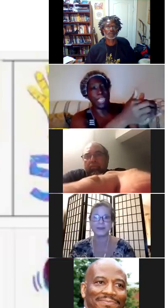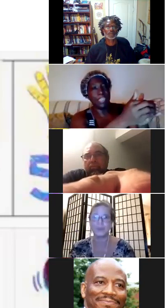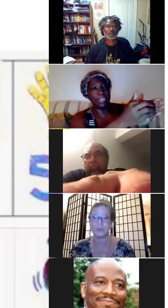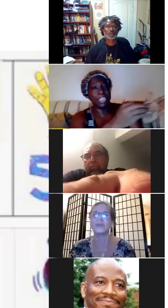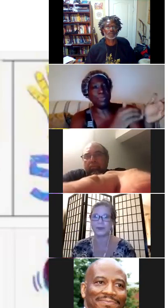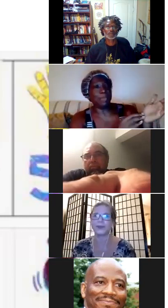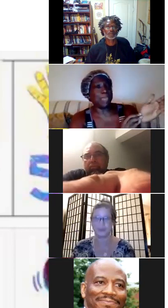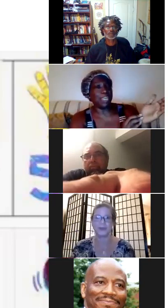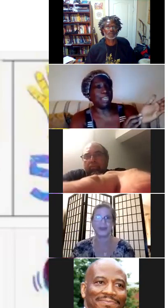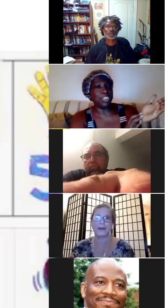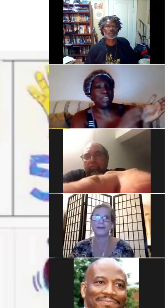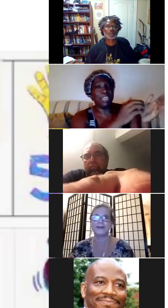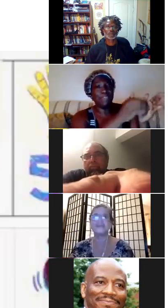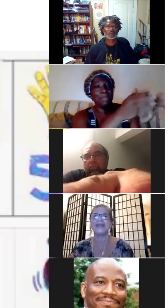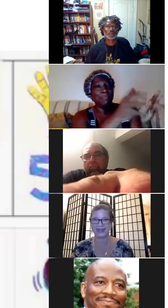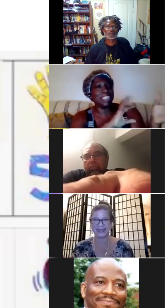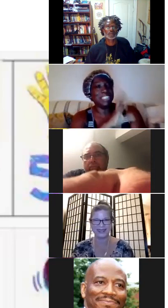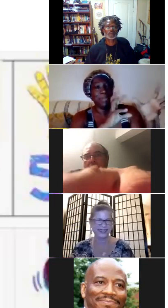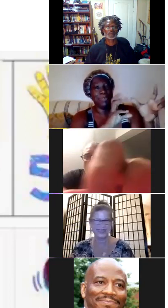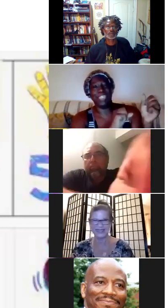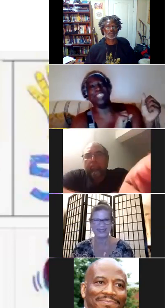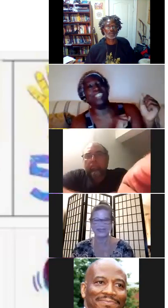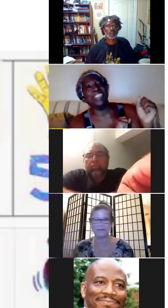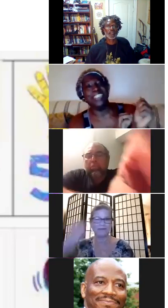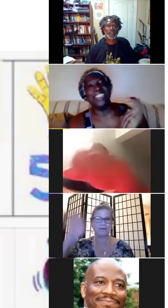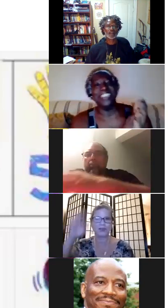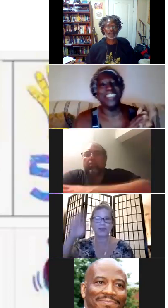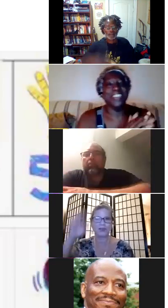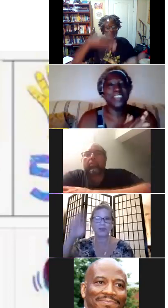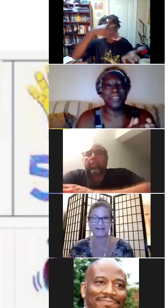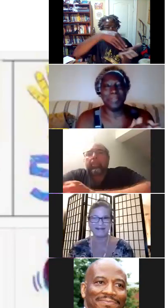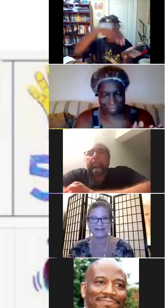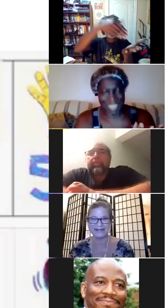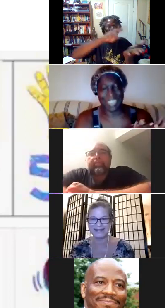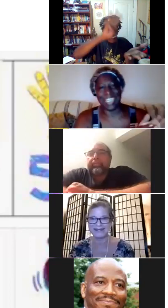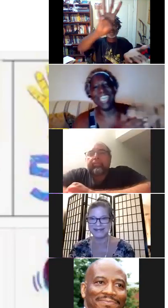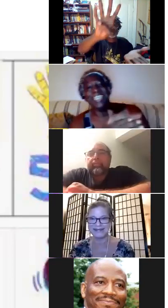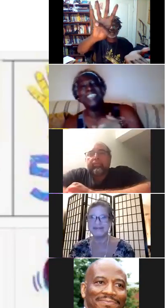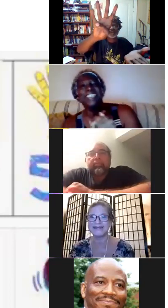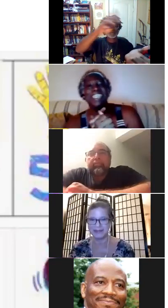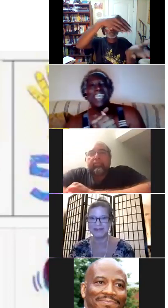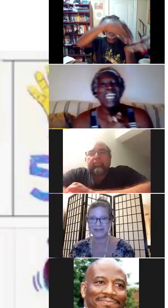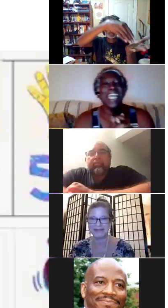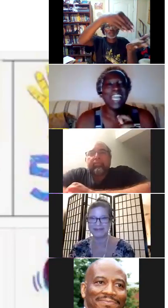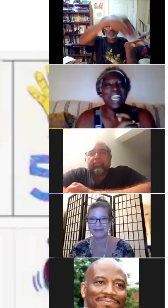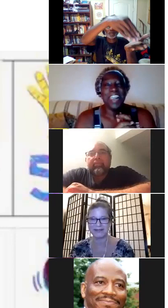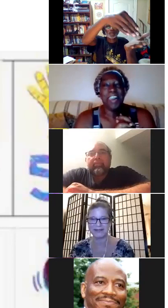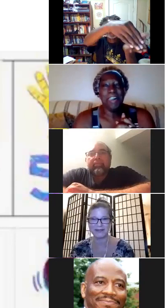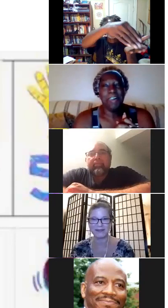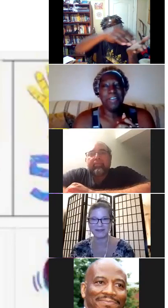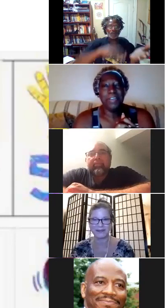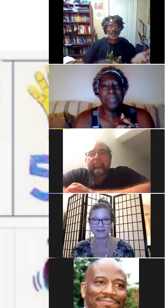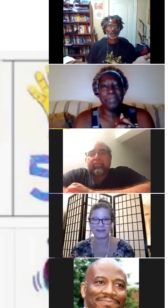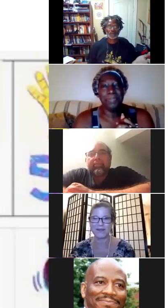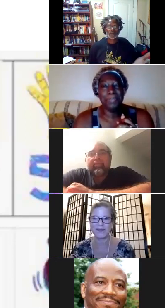have 3. That's what I meant. I'm sorry if I mixed up my words. You got it. Hey, that's okay. Hopefully I'll see